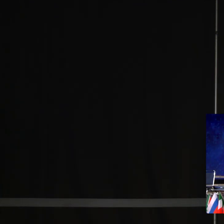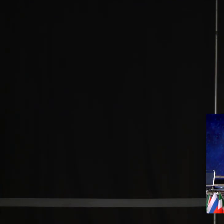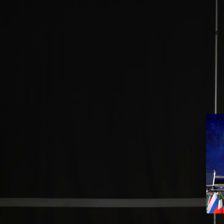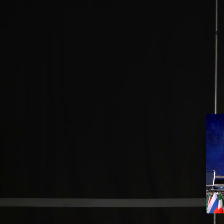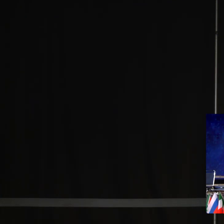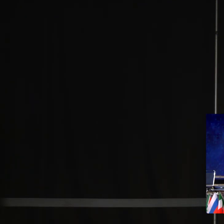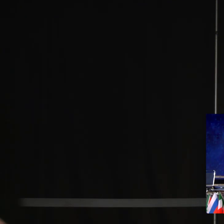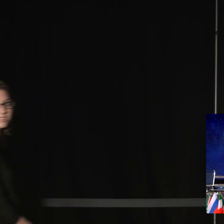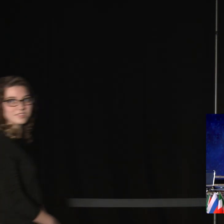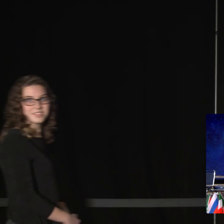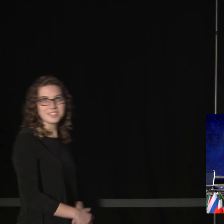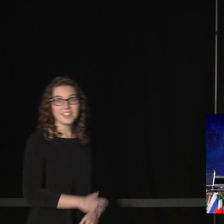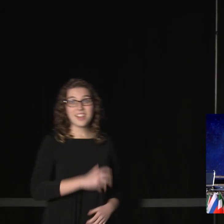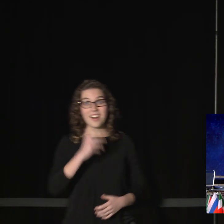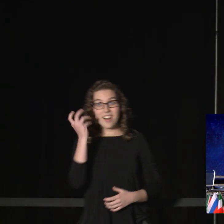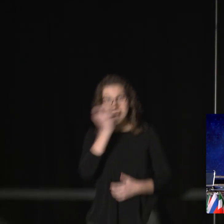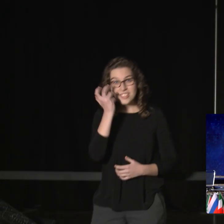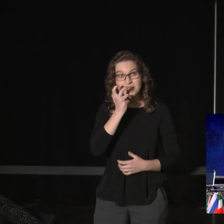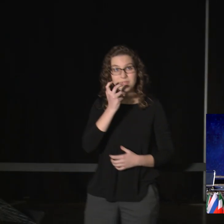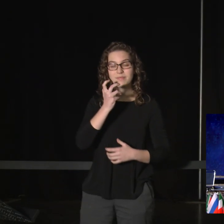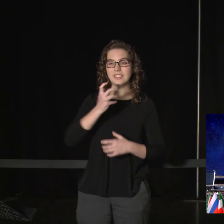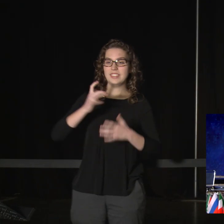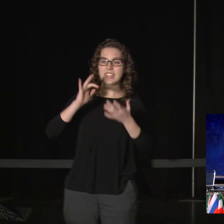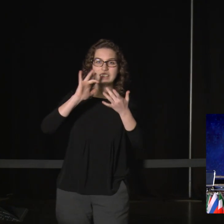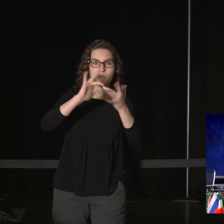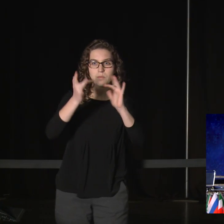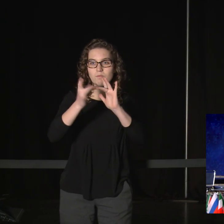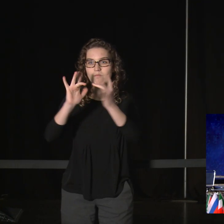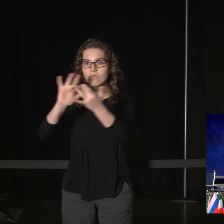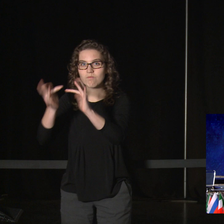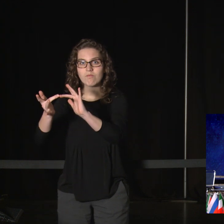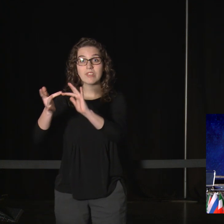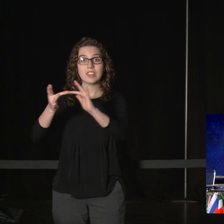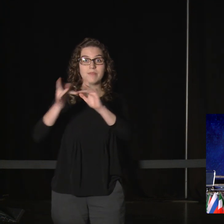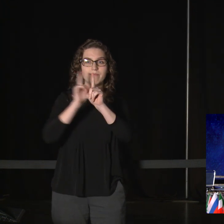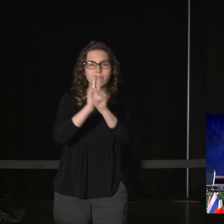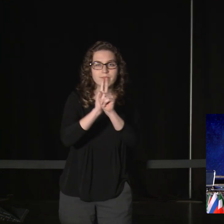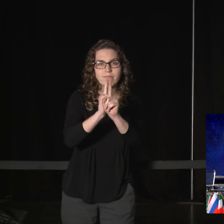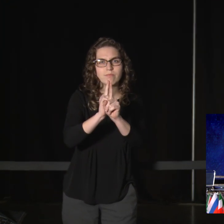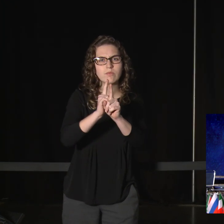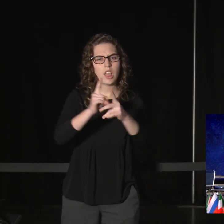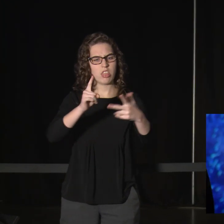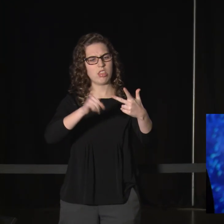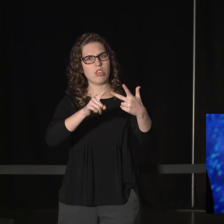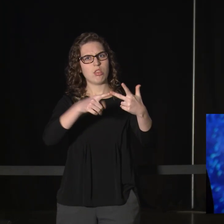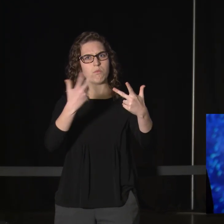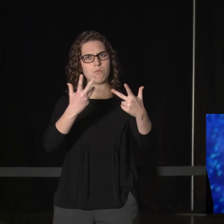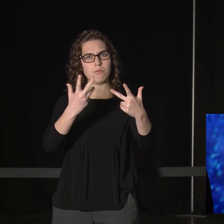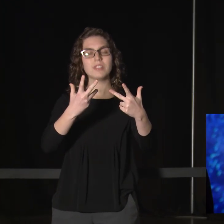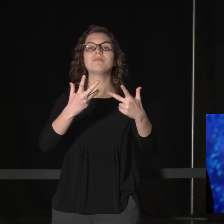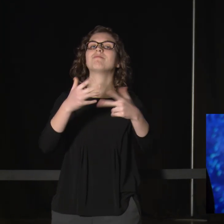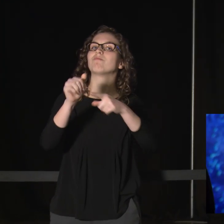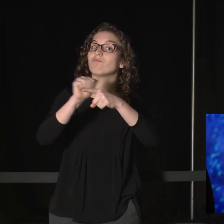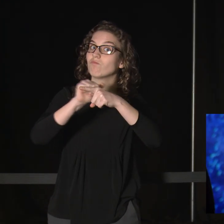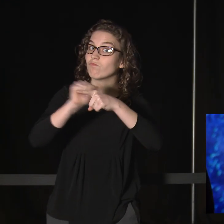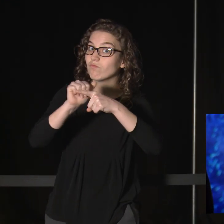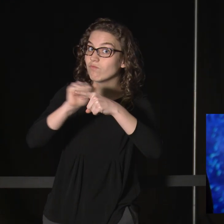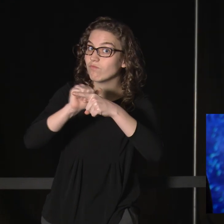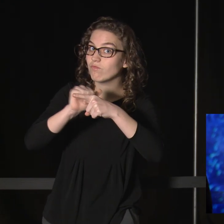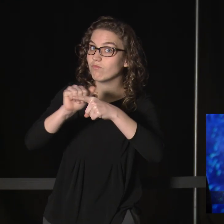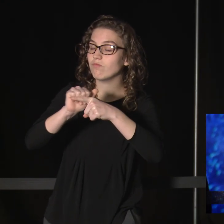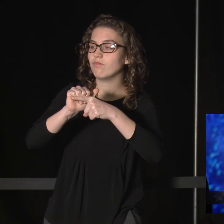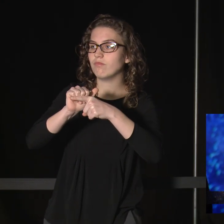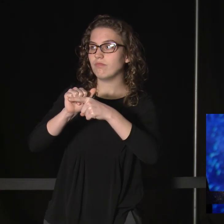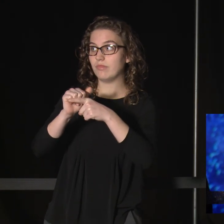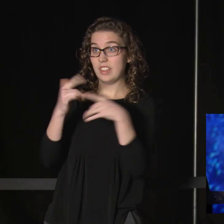Awesome. So networking, mentoring. What's the third thing, Michelle? All right. The third reason is training. So this